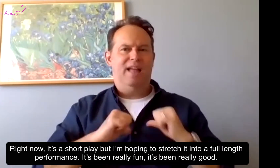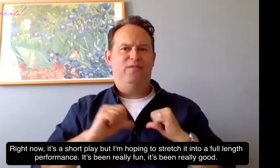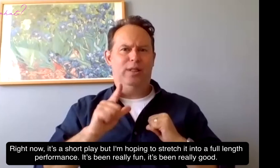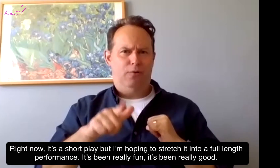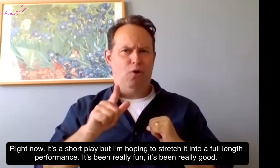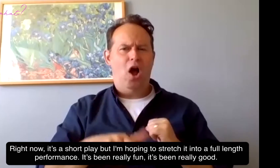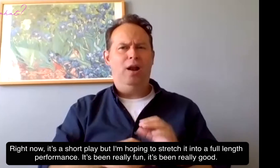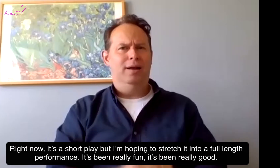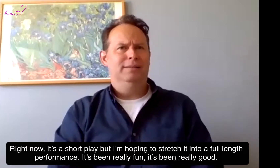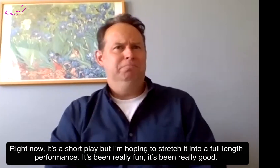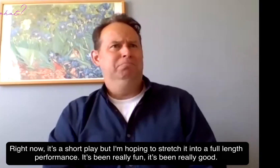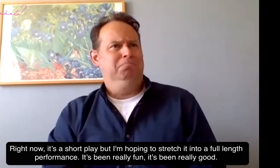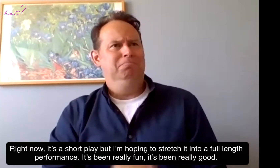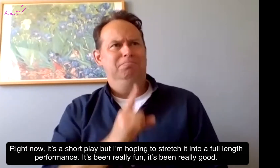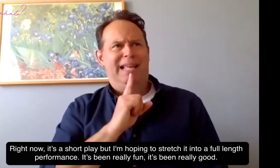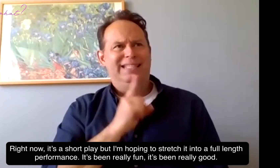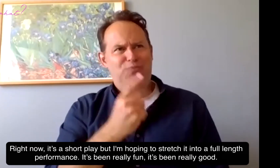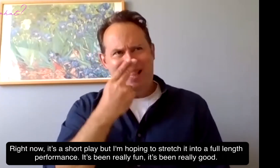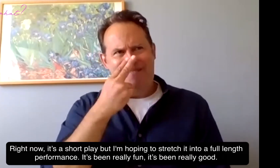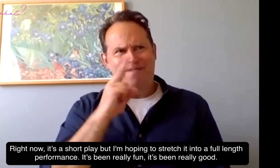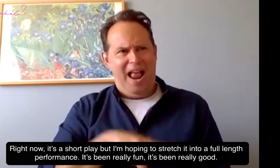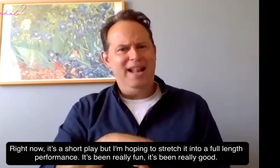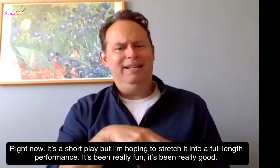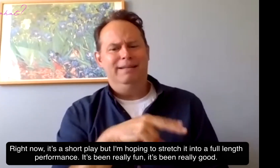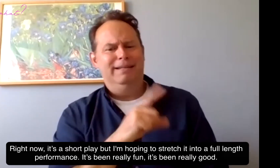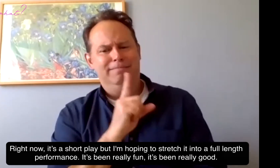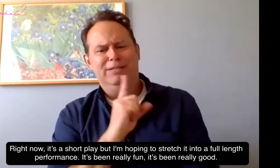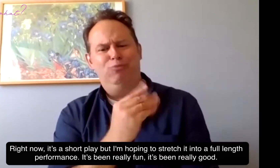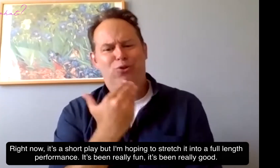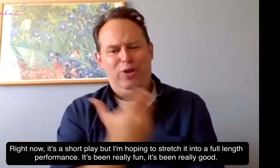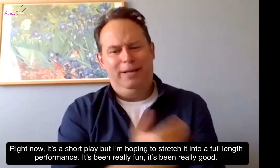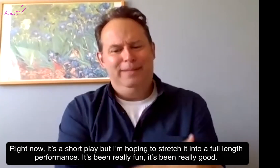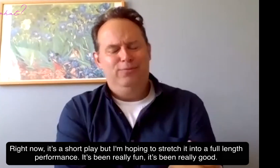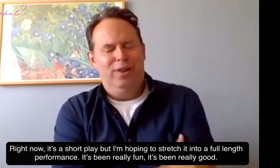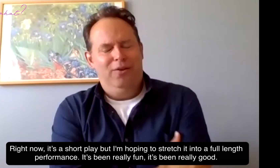full-length performance. It's been really fun. It's been really good.